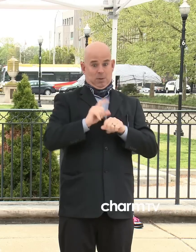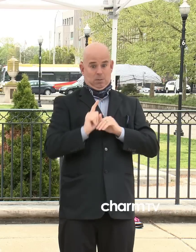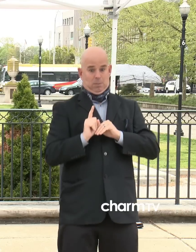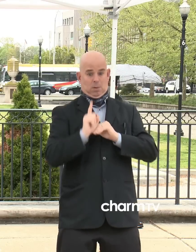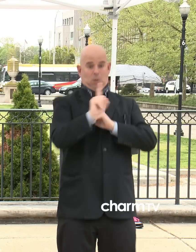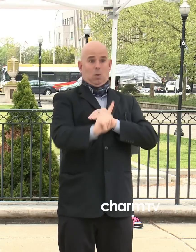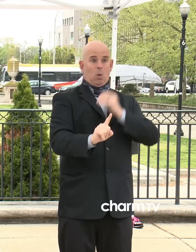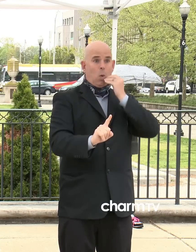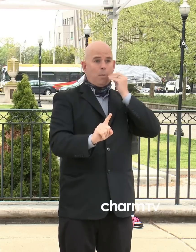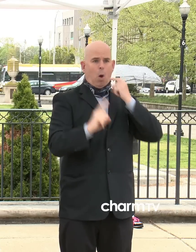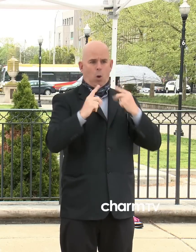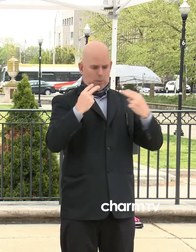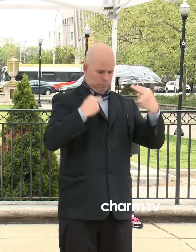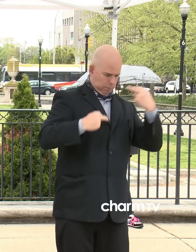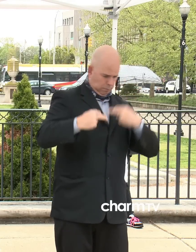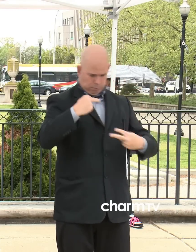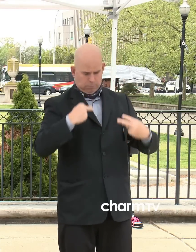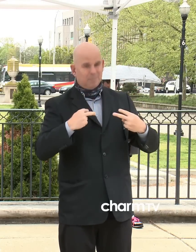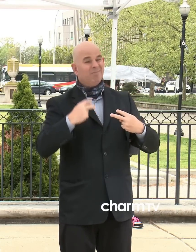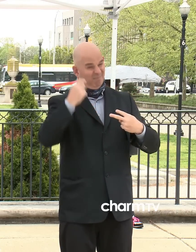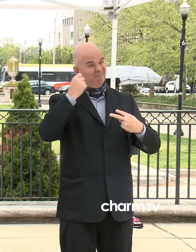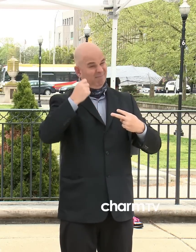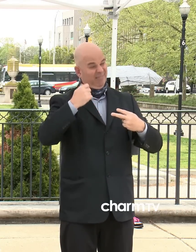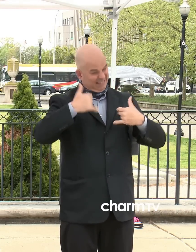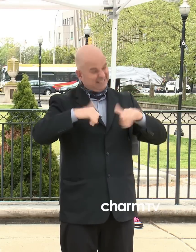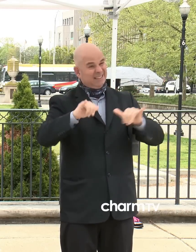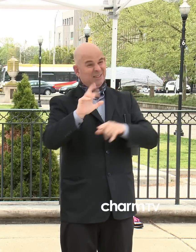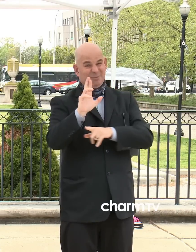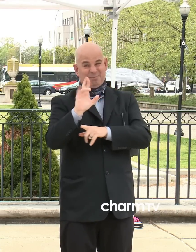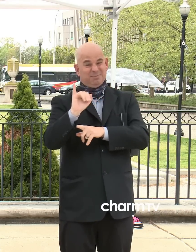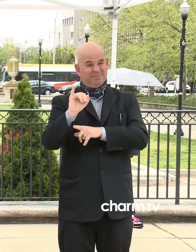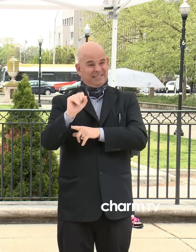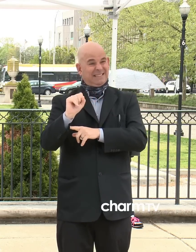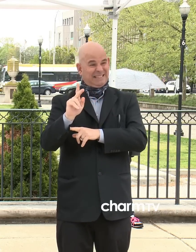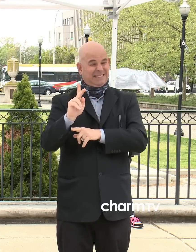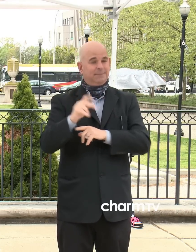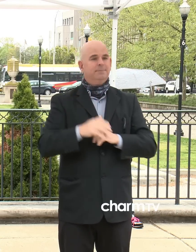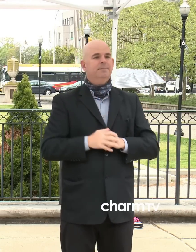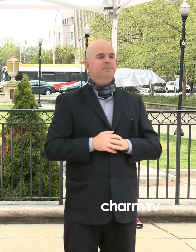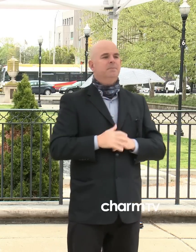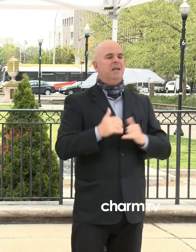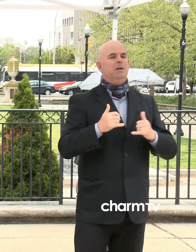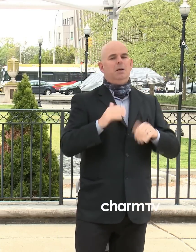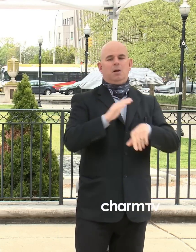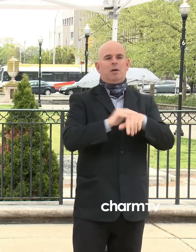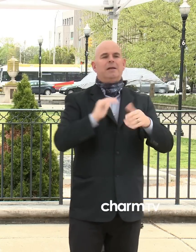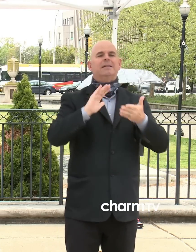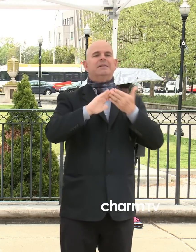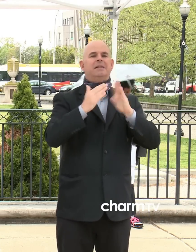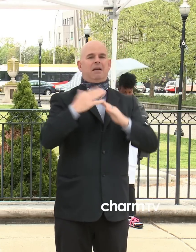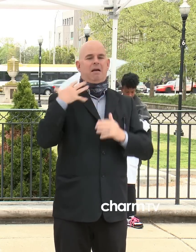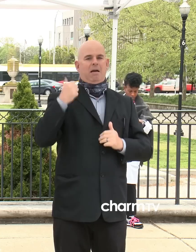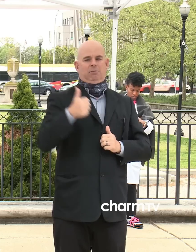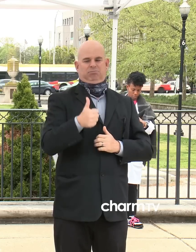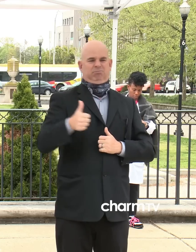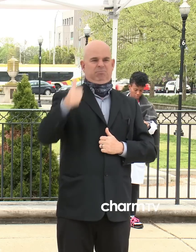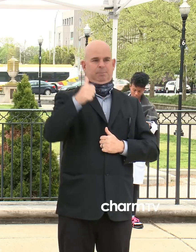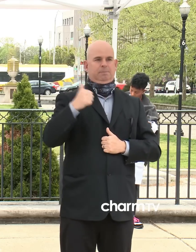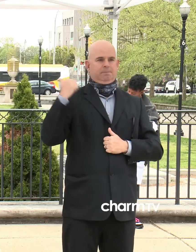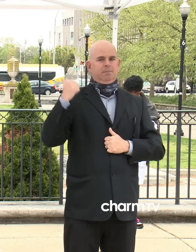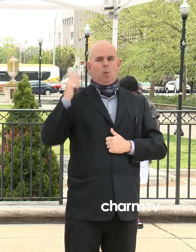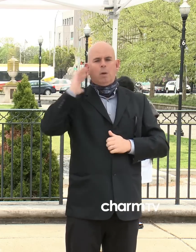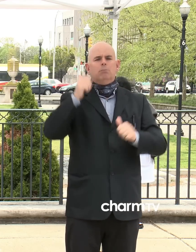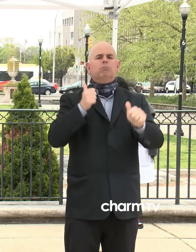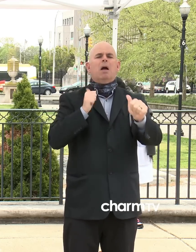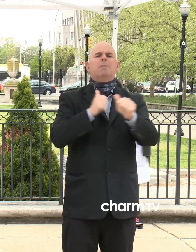at risk. Now I would ask our City Health Commissioner, Letitia Zarasa, to update you on our COVID response and our